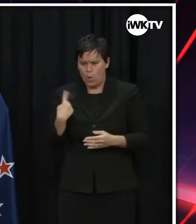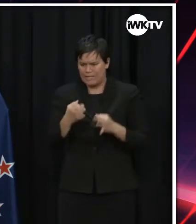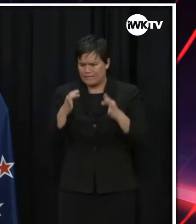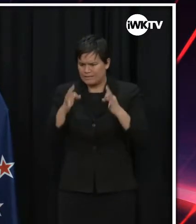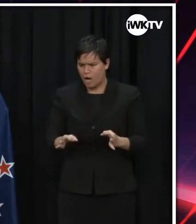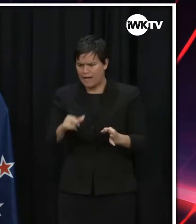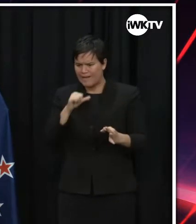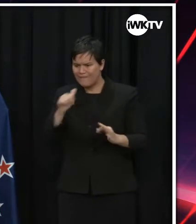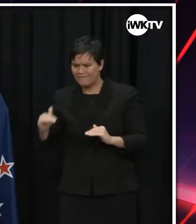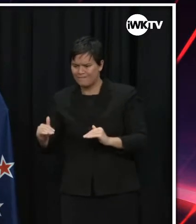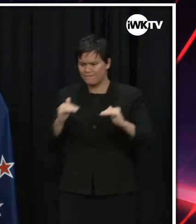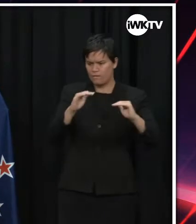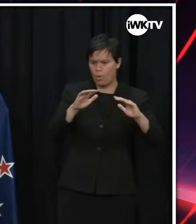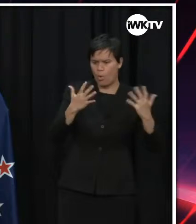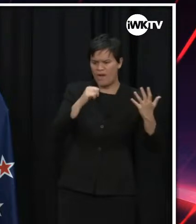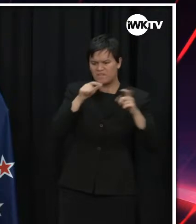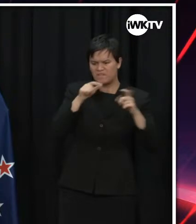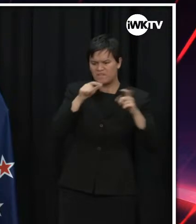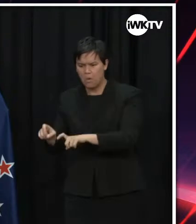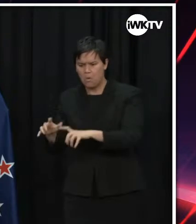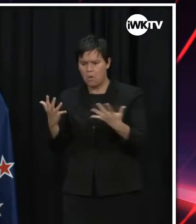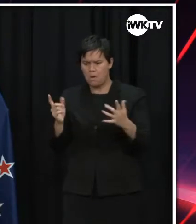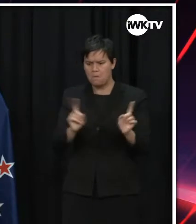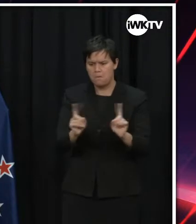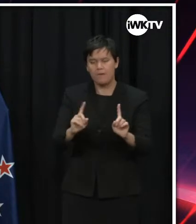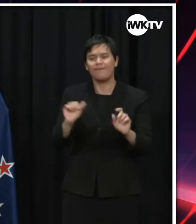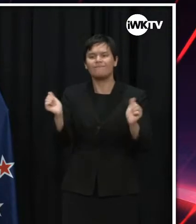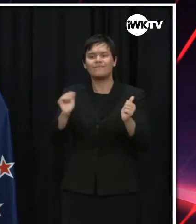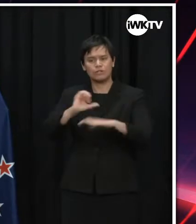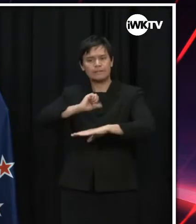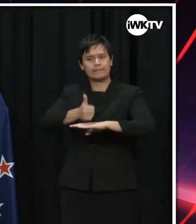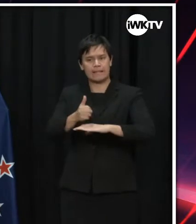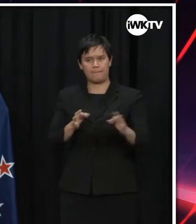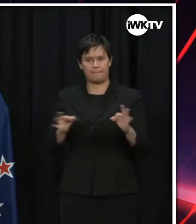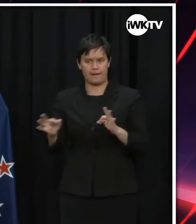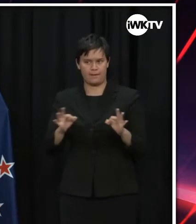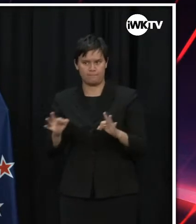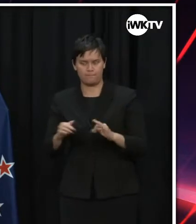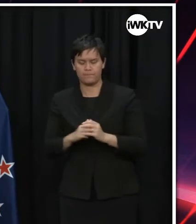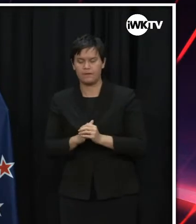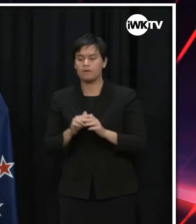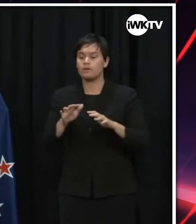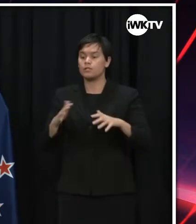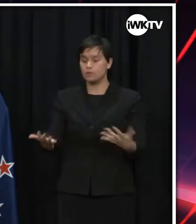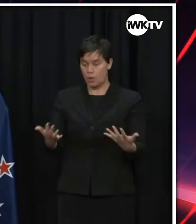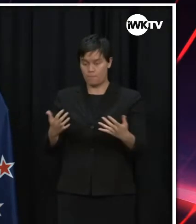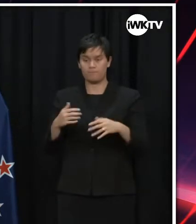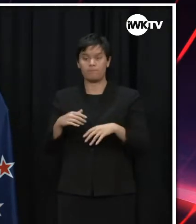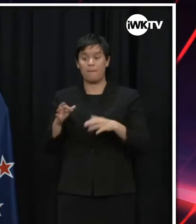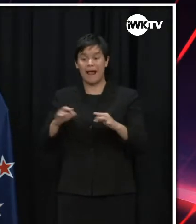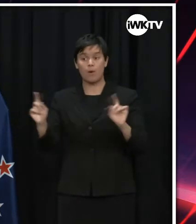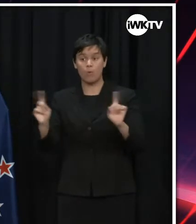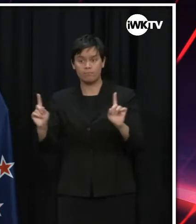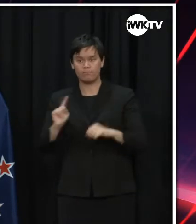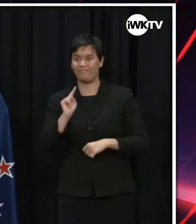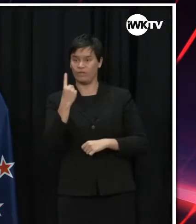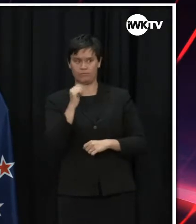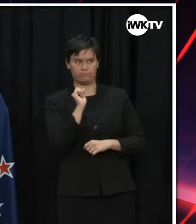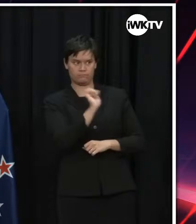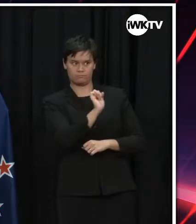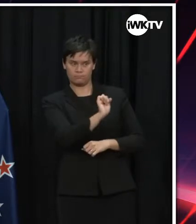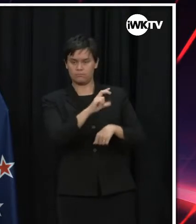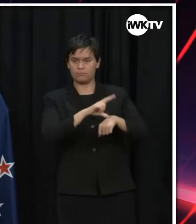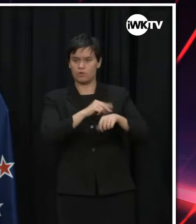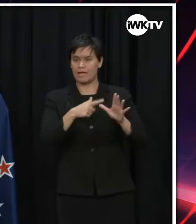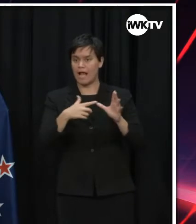decisions since May. The first thing that we get, and we always do it in this order, is the advice from the Director General of Health and from